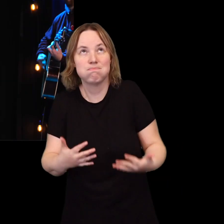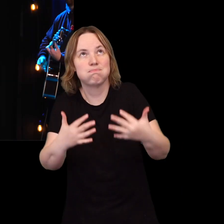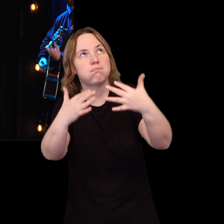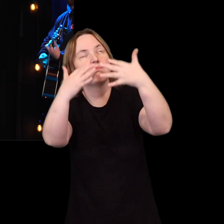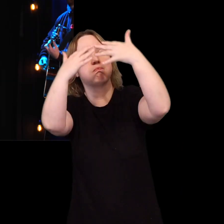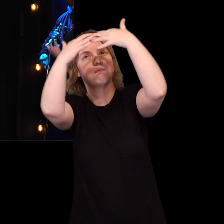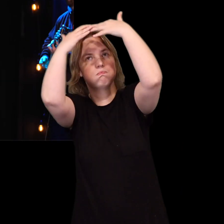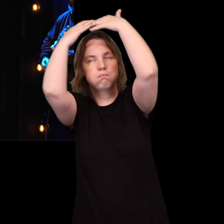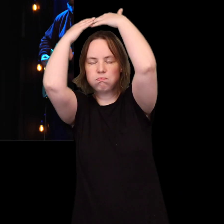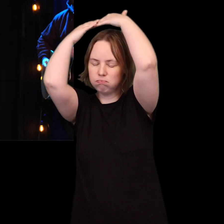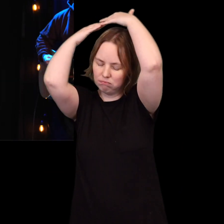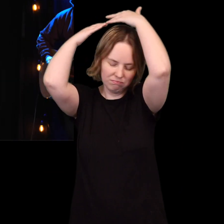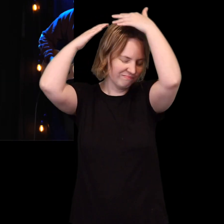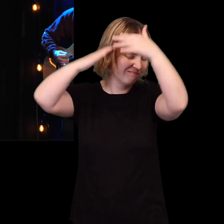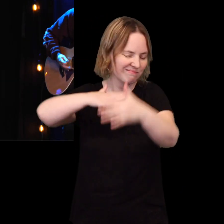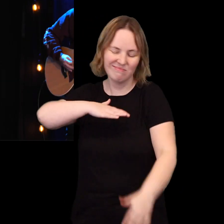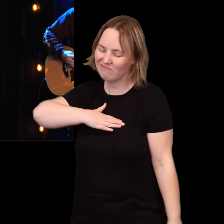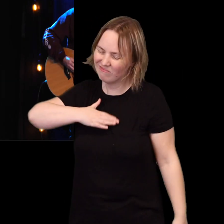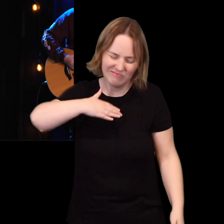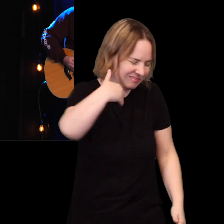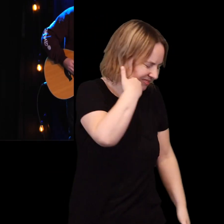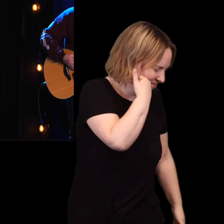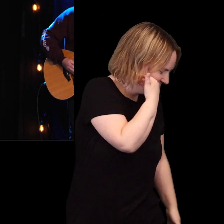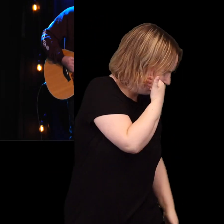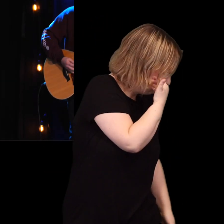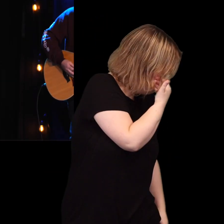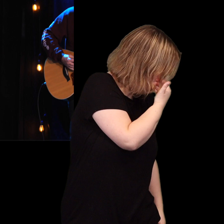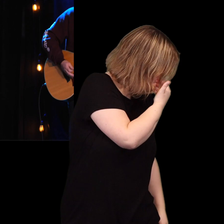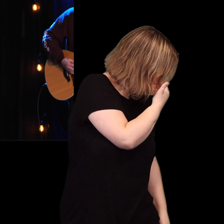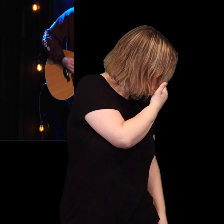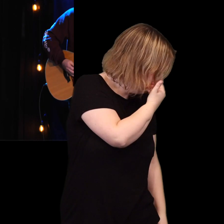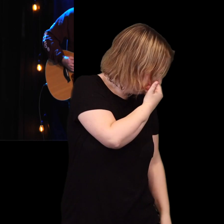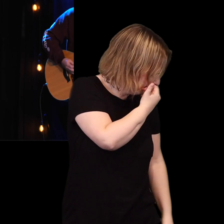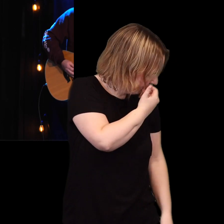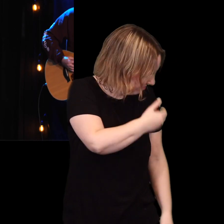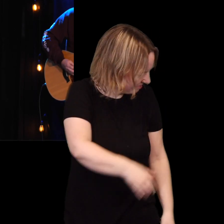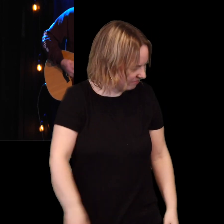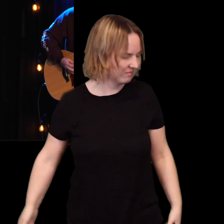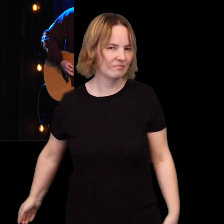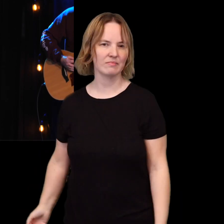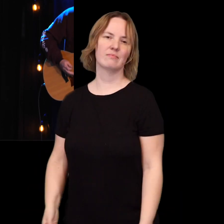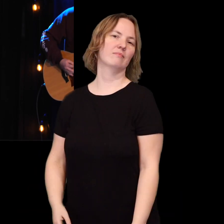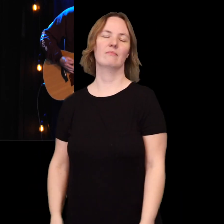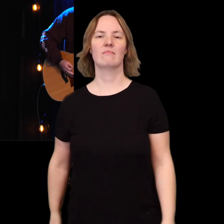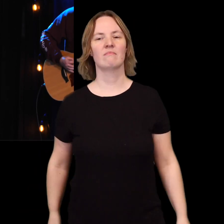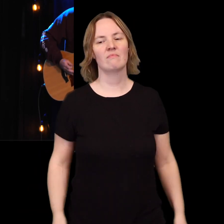I was buried beneath my shame.